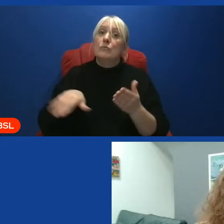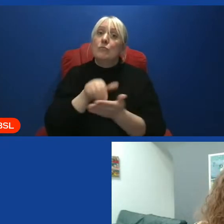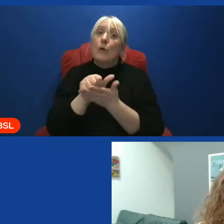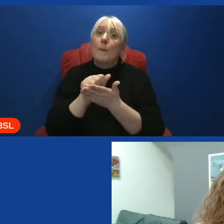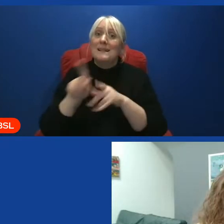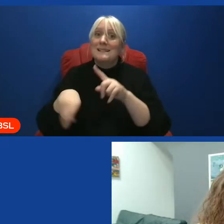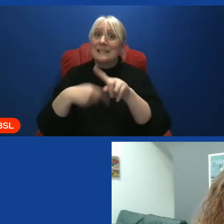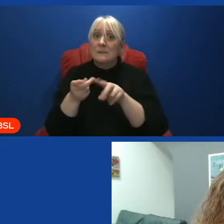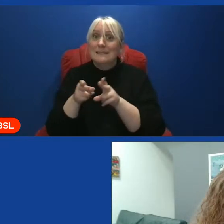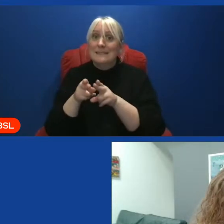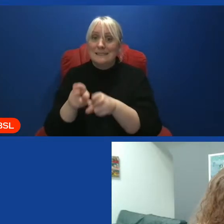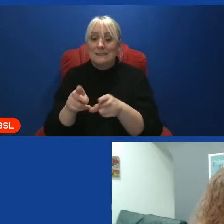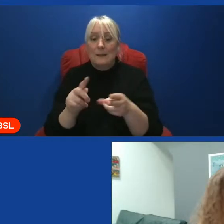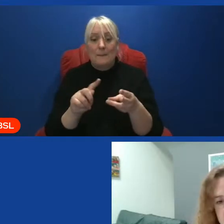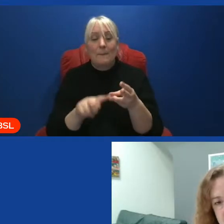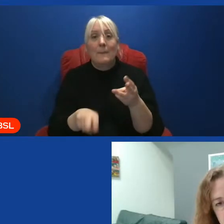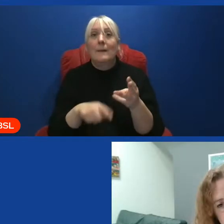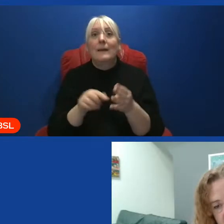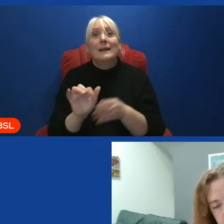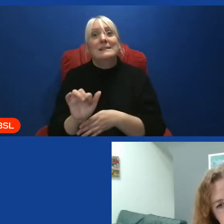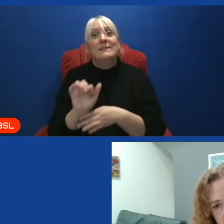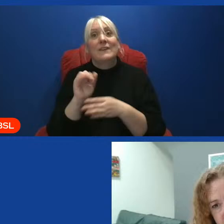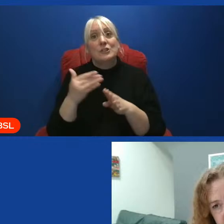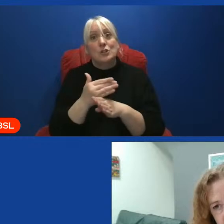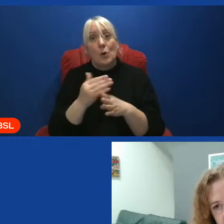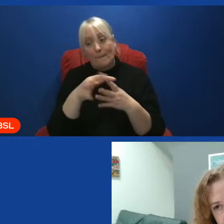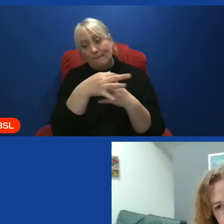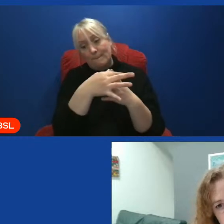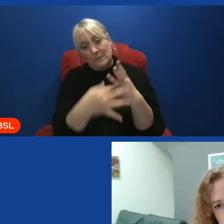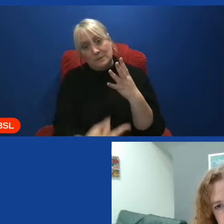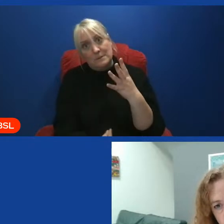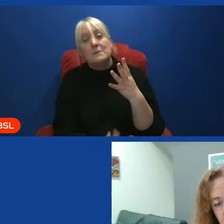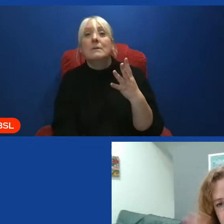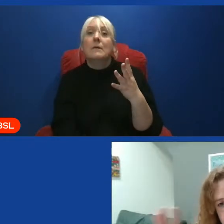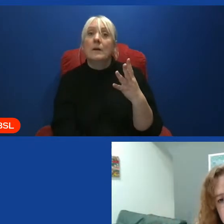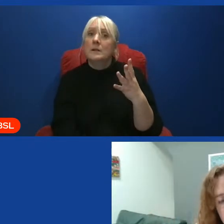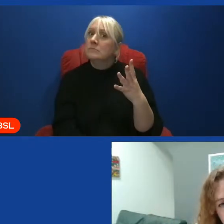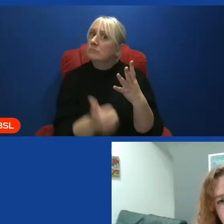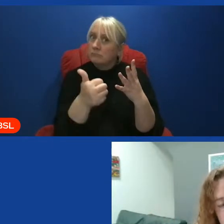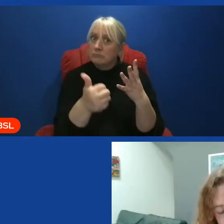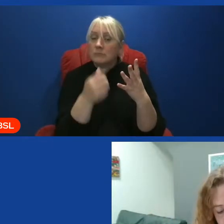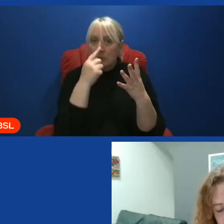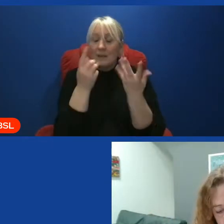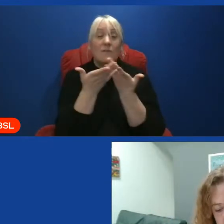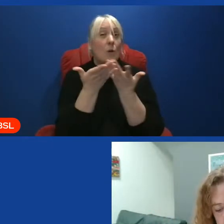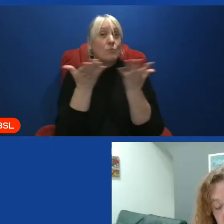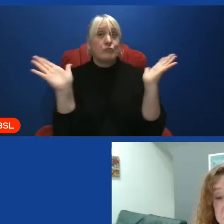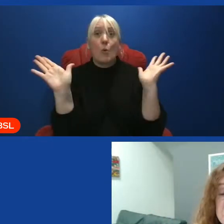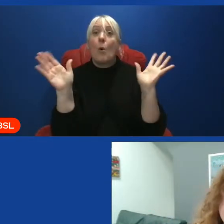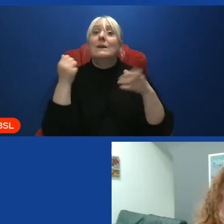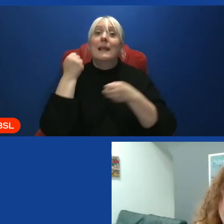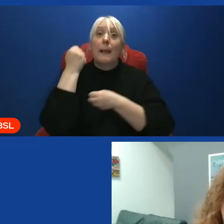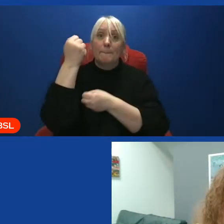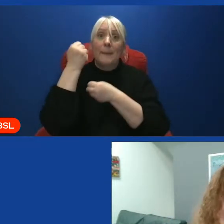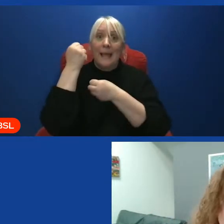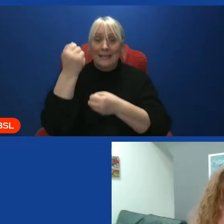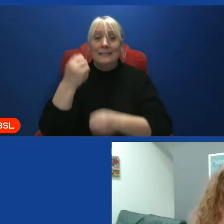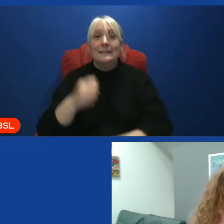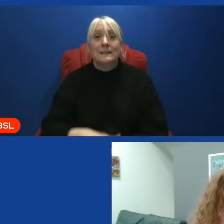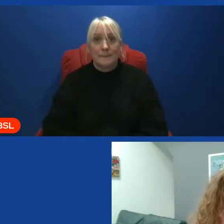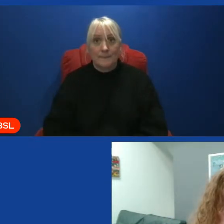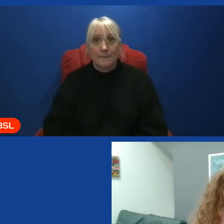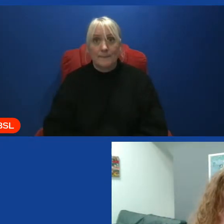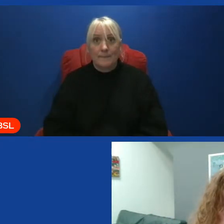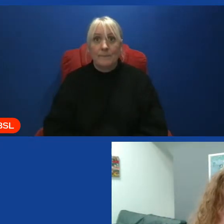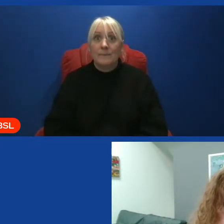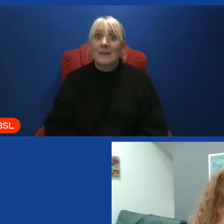and defence of jobs, then there is the ability to have the broadest and widest campaign possible. And that is something